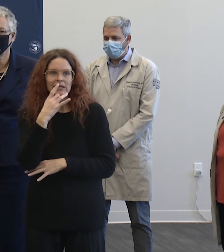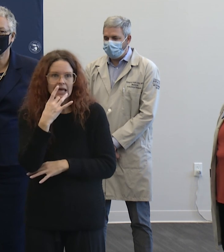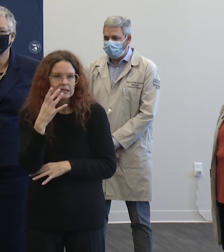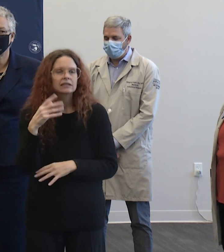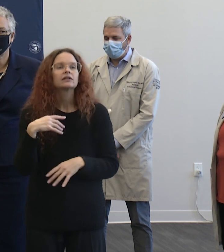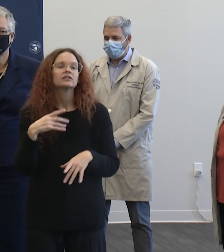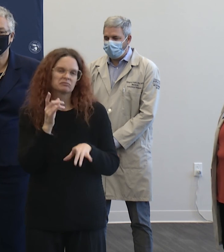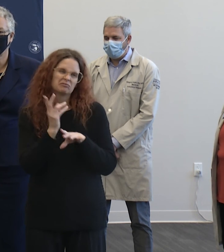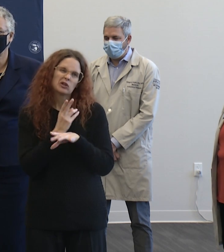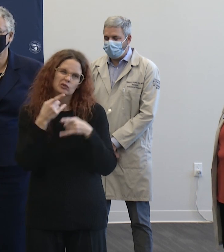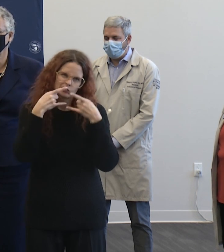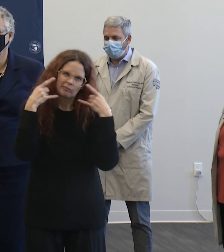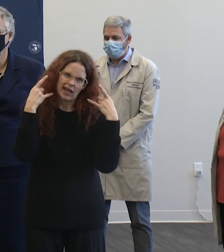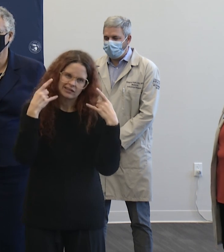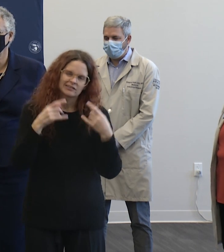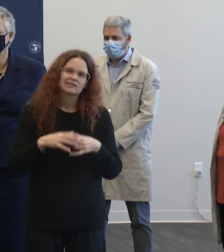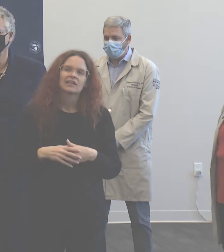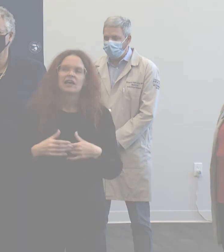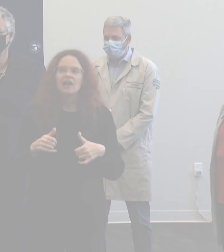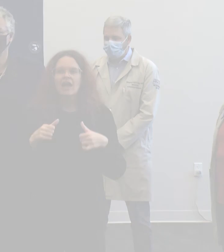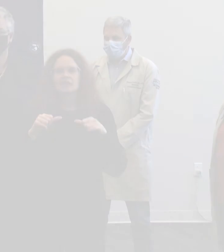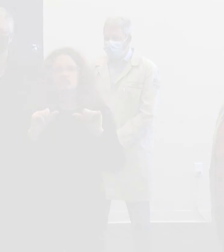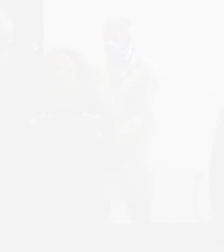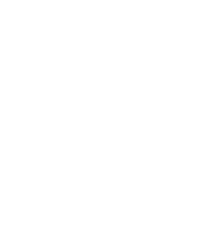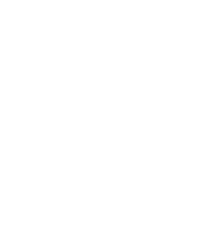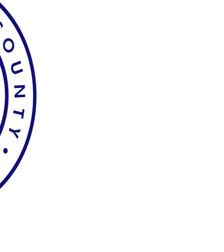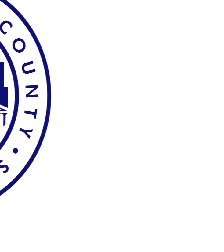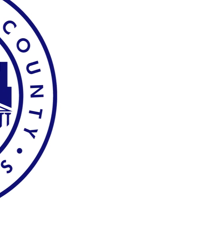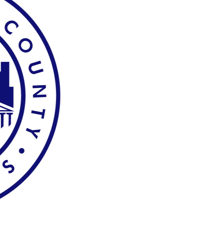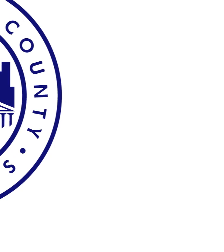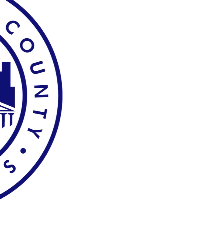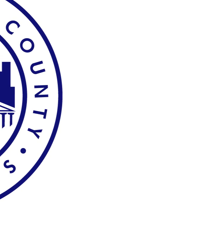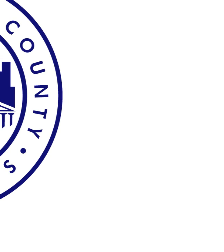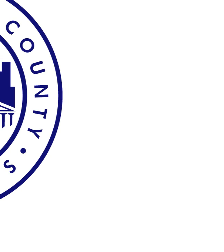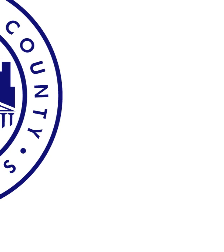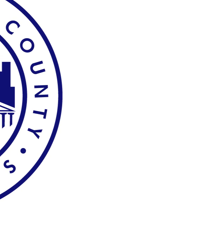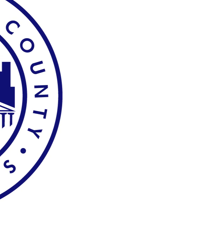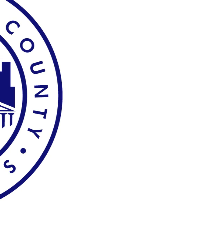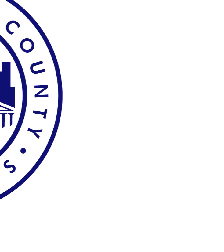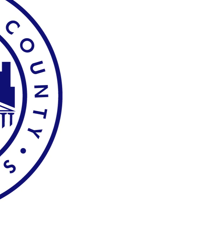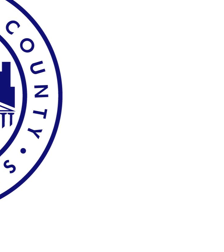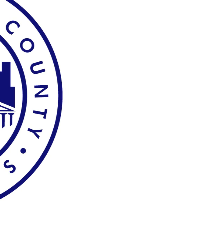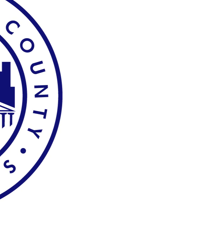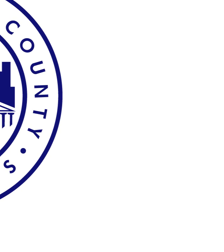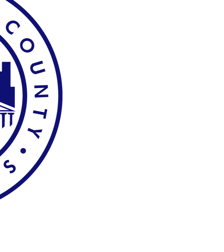please. And try to maintain a physical distance as best as possible.